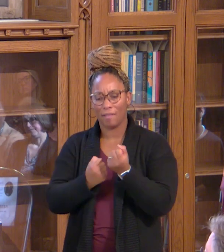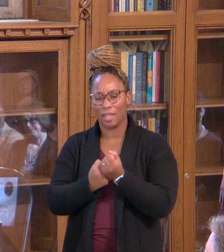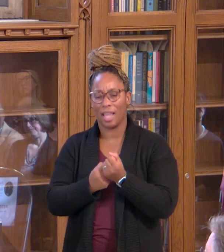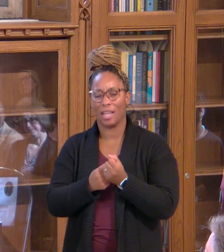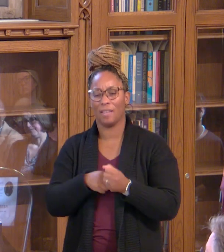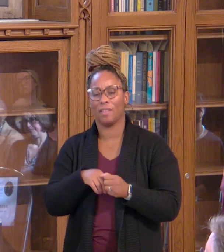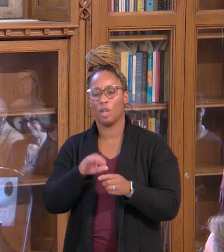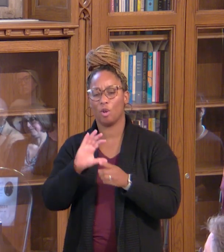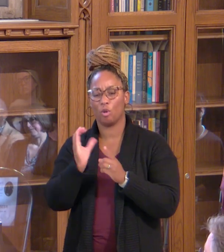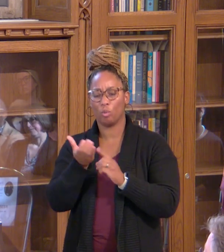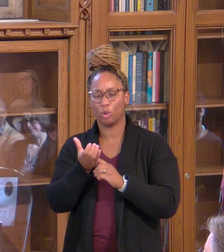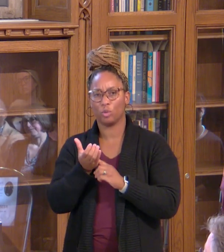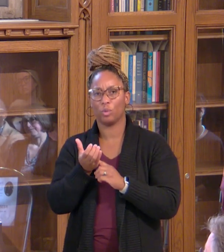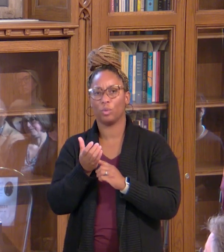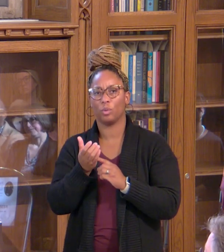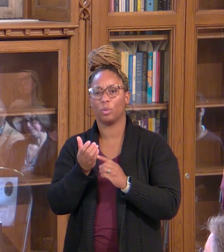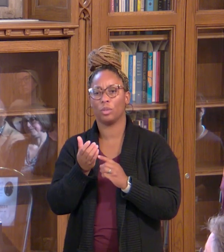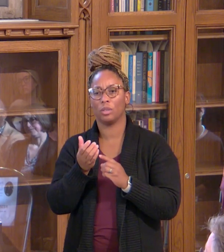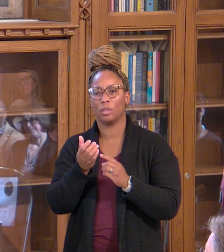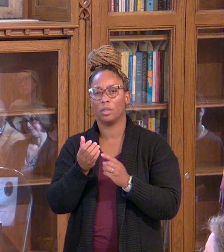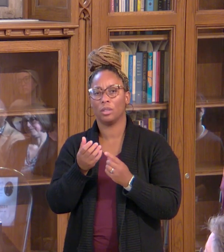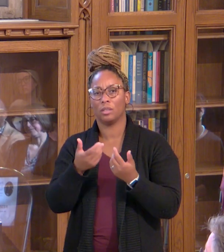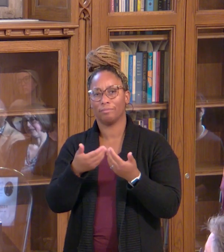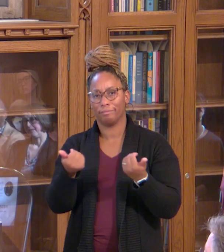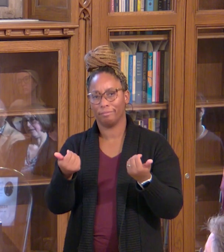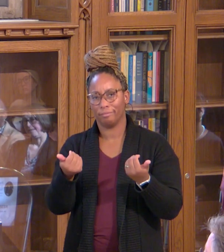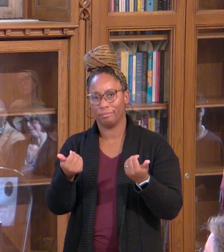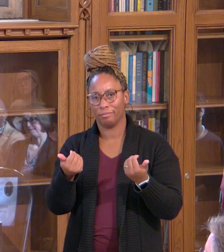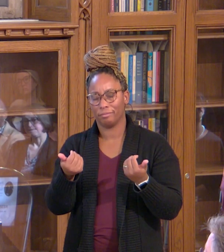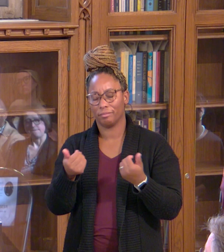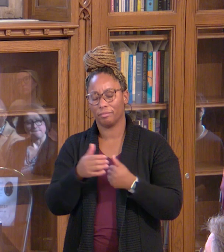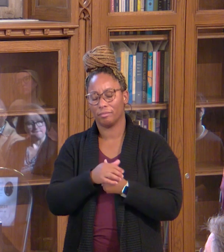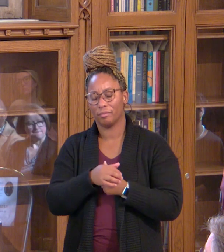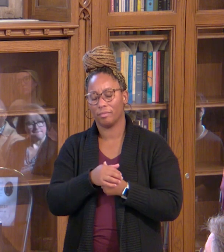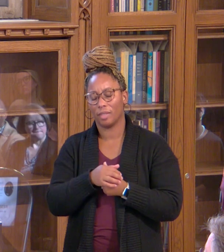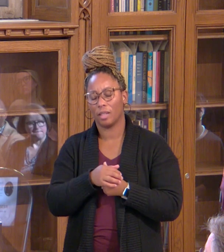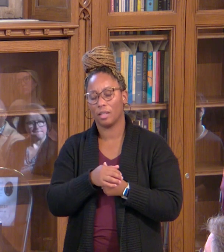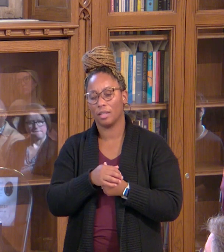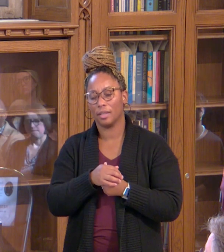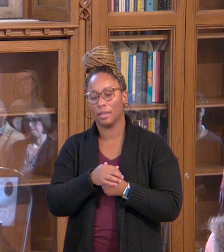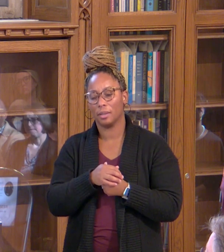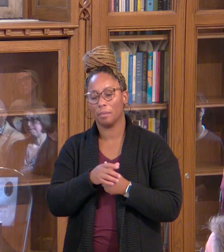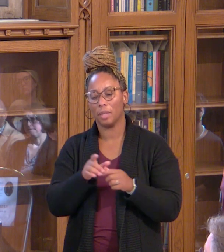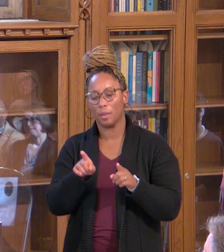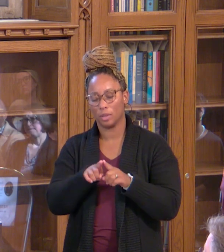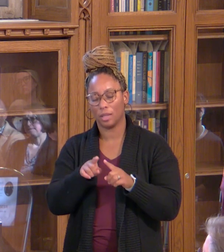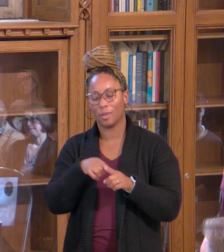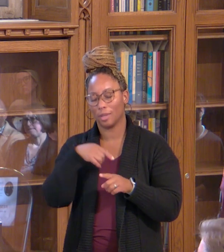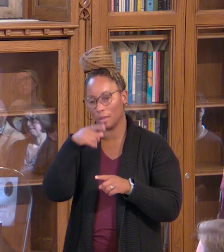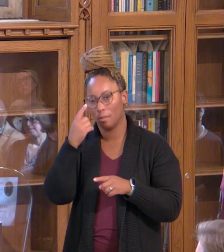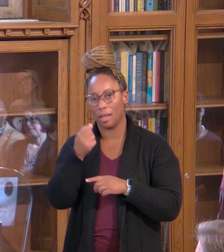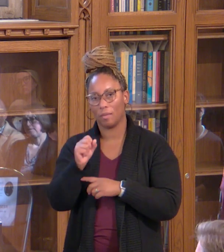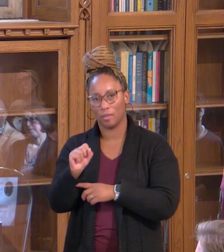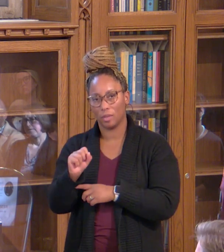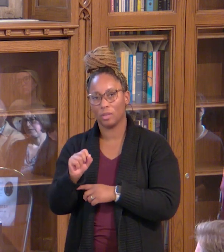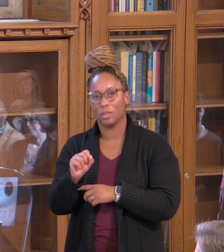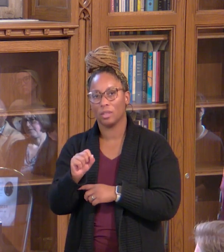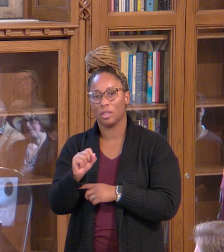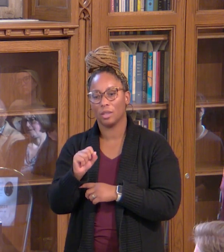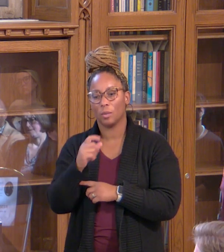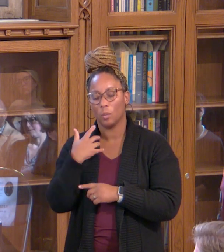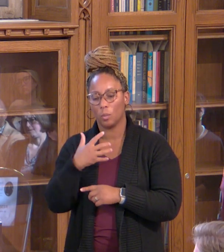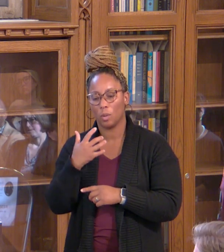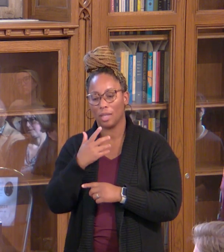and separatism it was also the black Revolution was also the